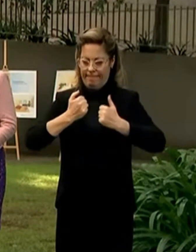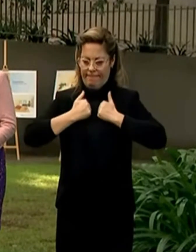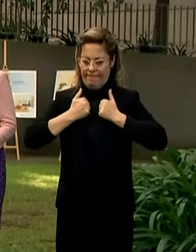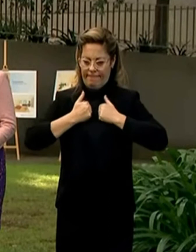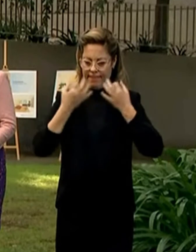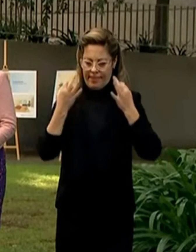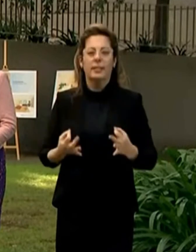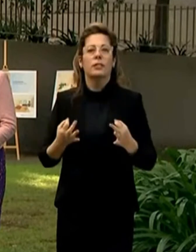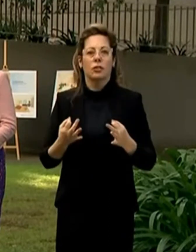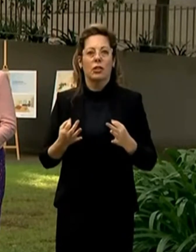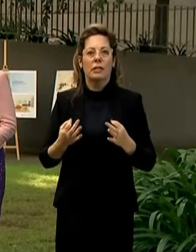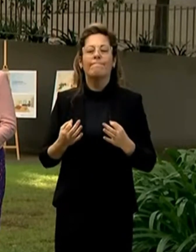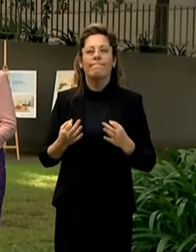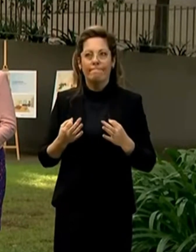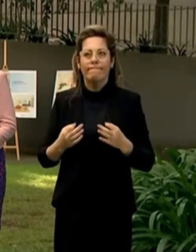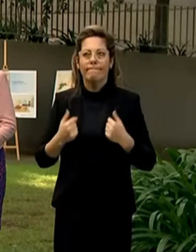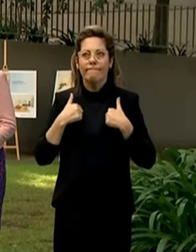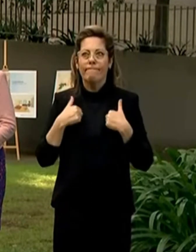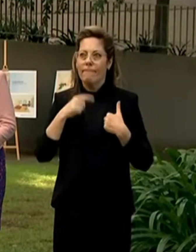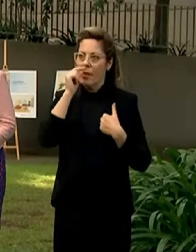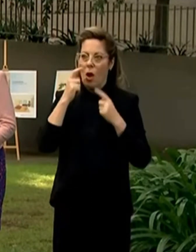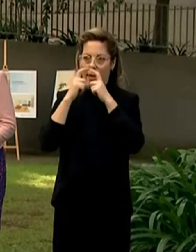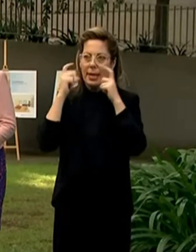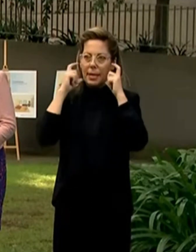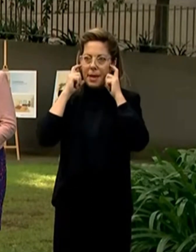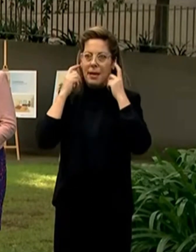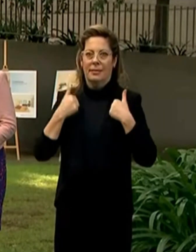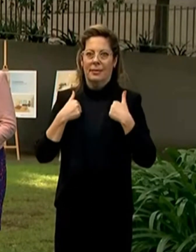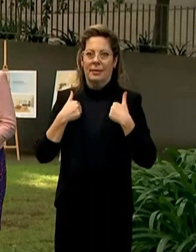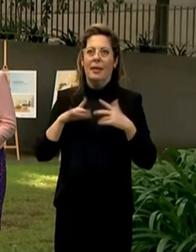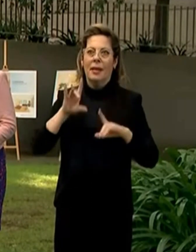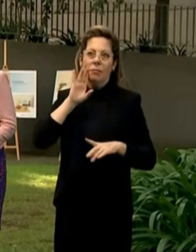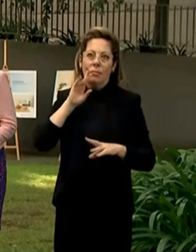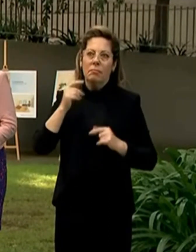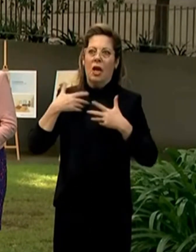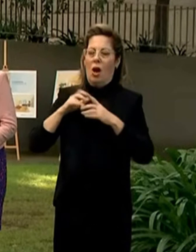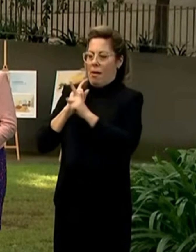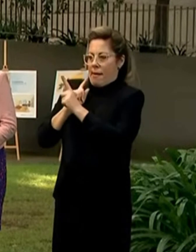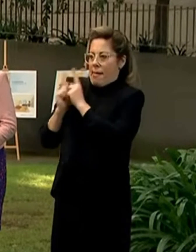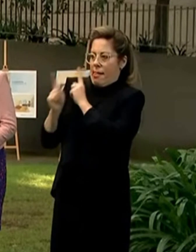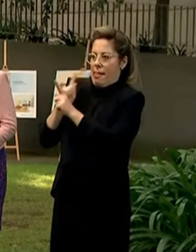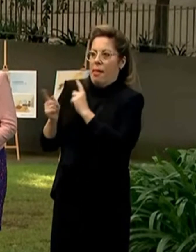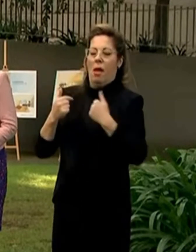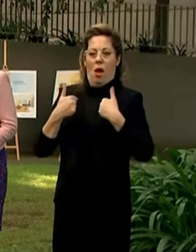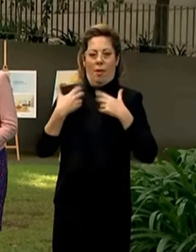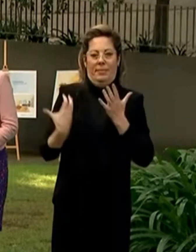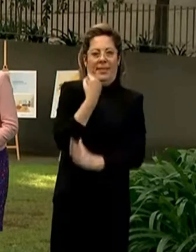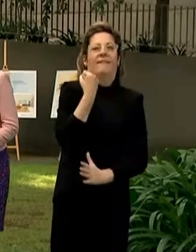those nuanced decisions about what is the best way to keep their staff safe as well as